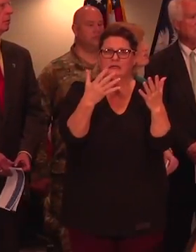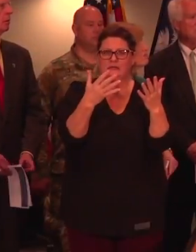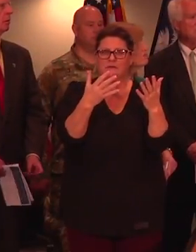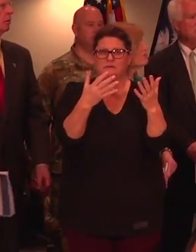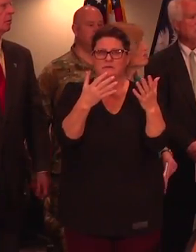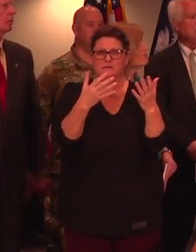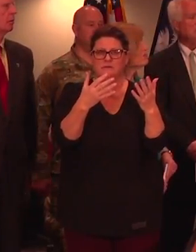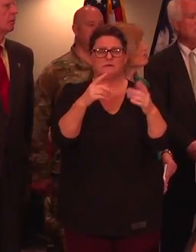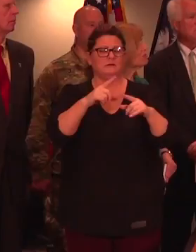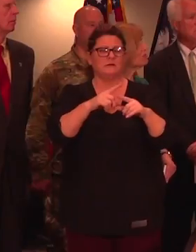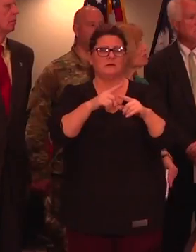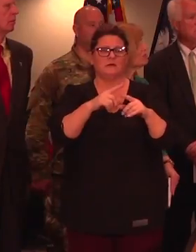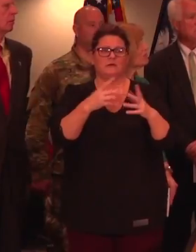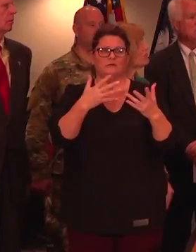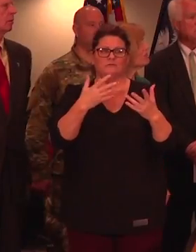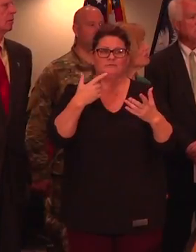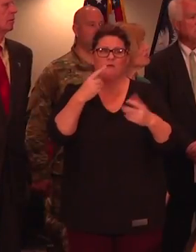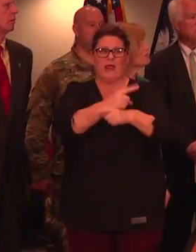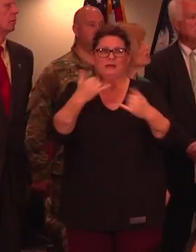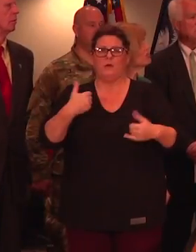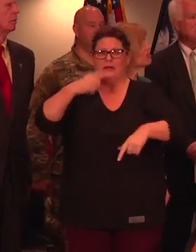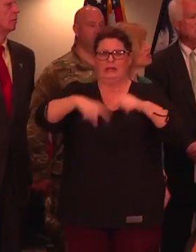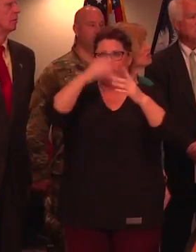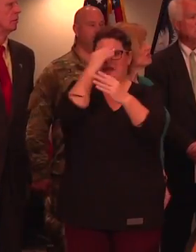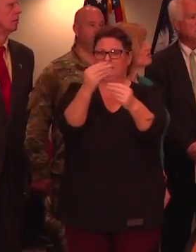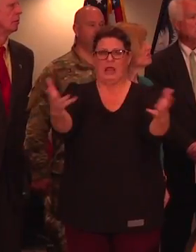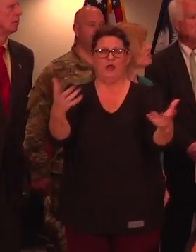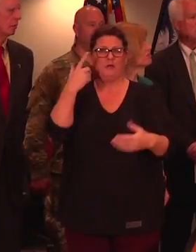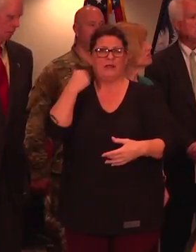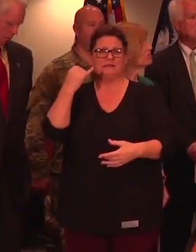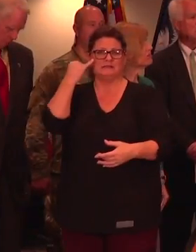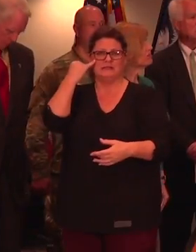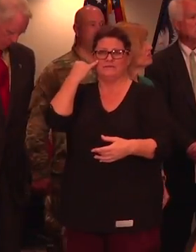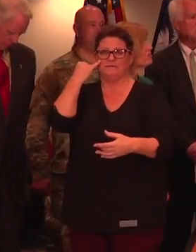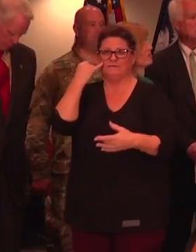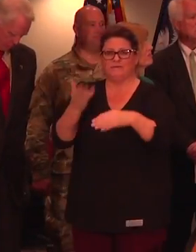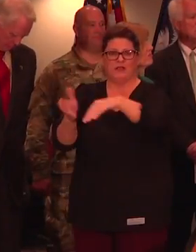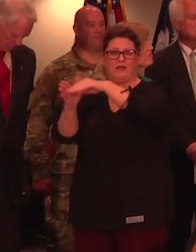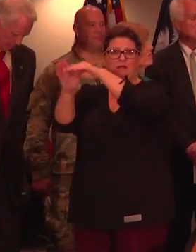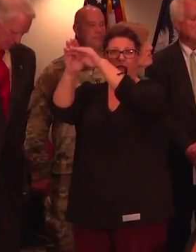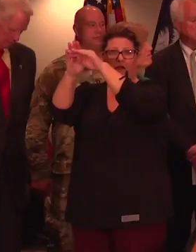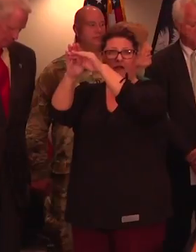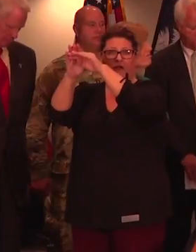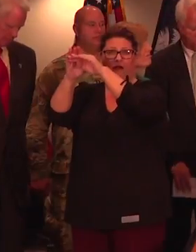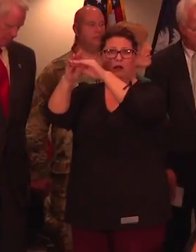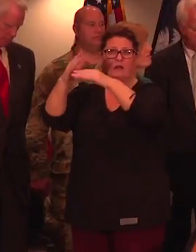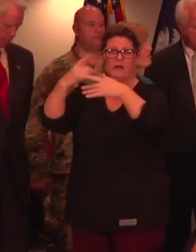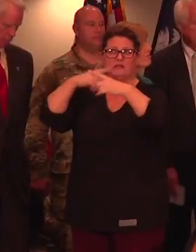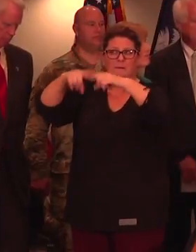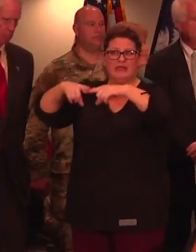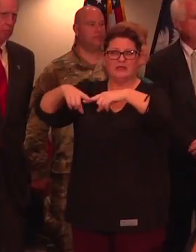settings will not be feasible, because as cases increase, that the number surrounding those cases